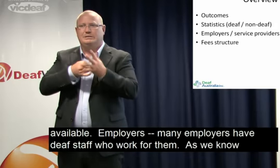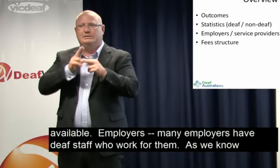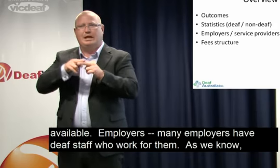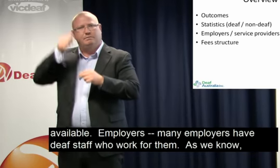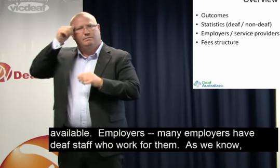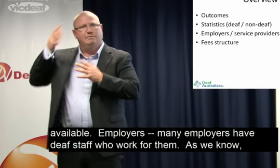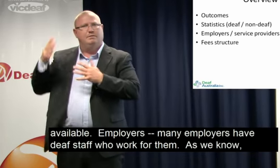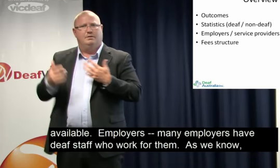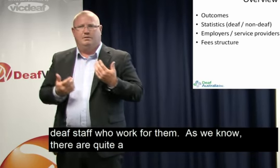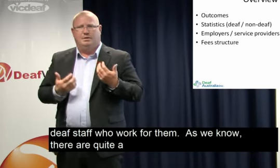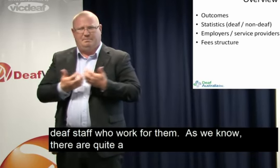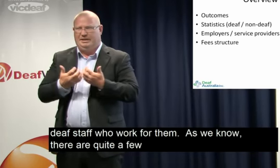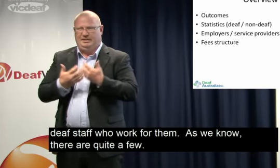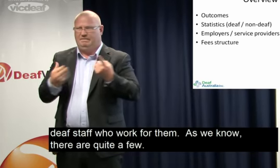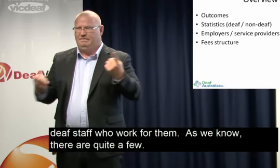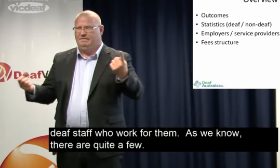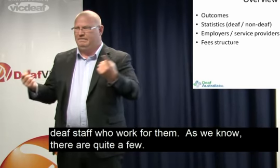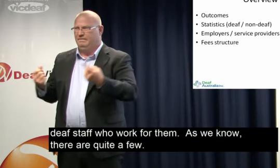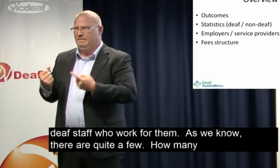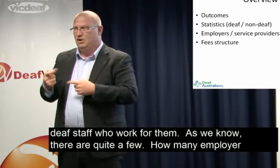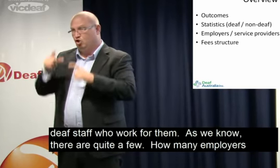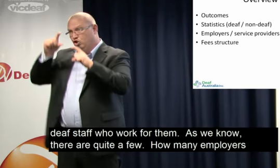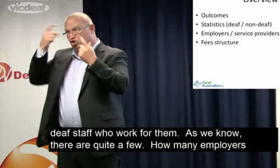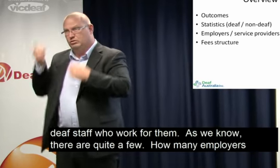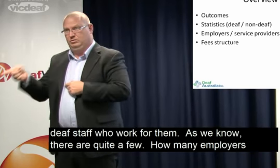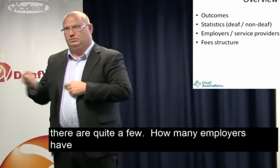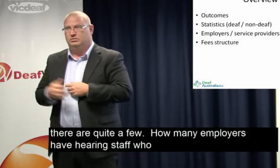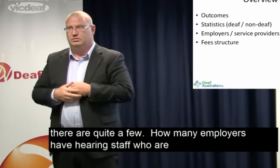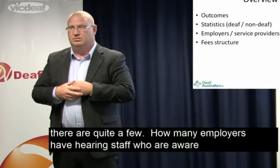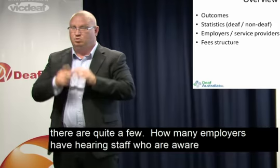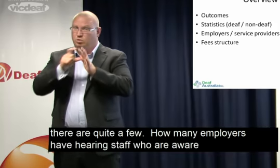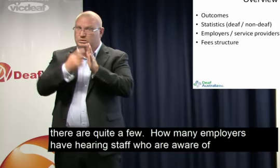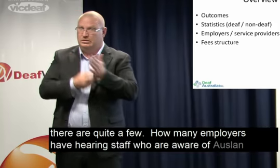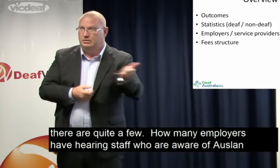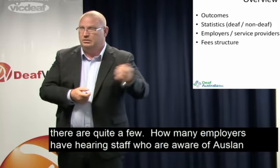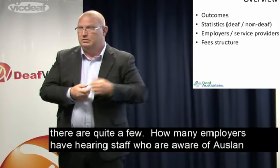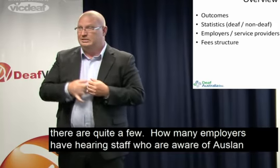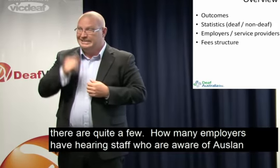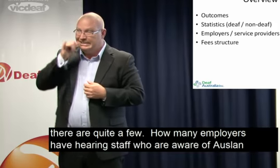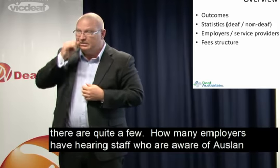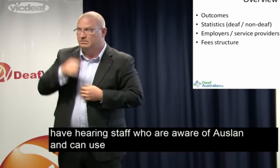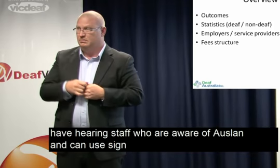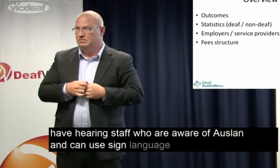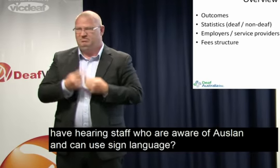How many employers have hearing staff who are aware of Auslan and can use sign language? Nurses, doctors,